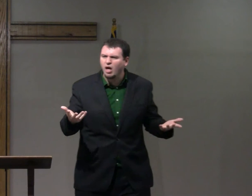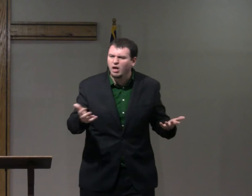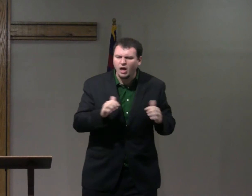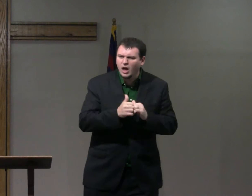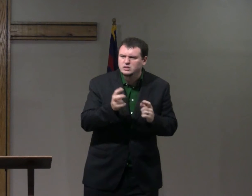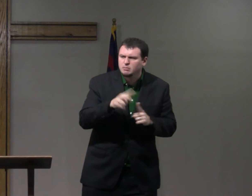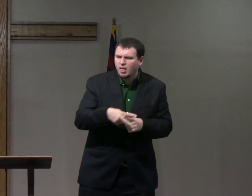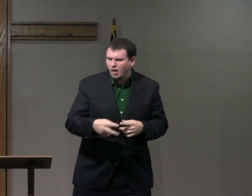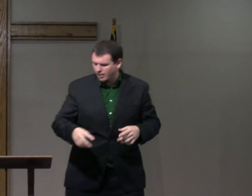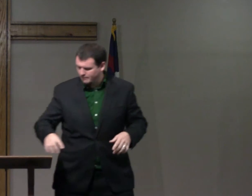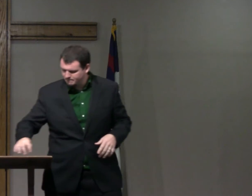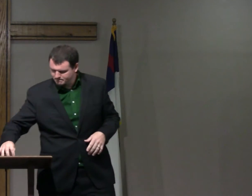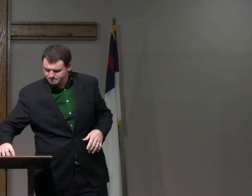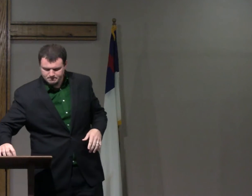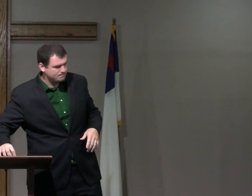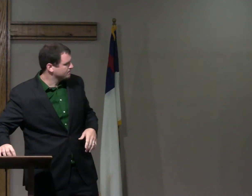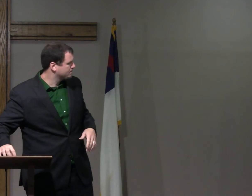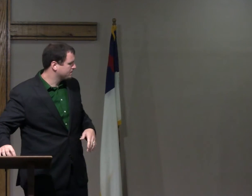How does this apply?